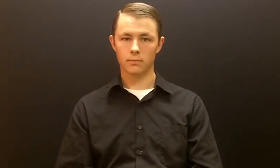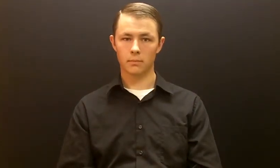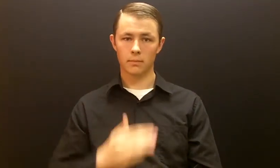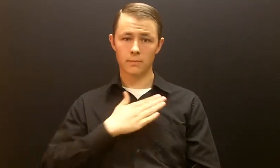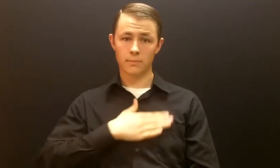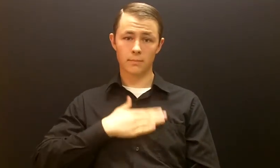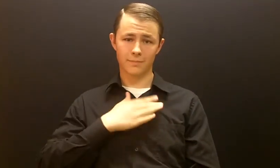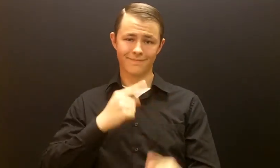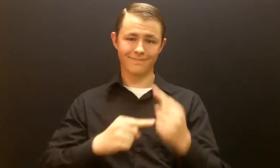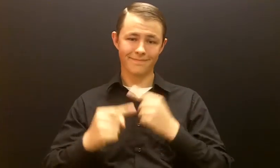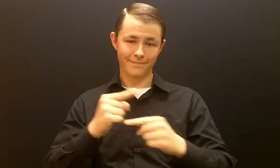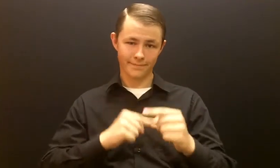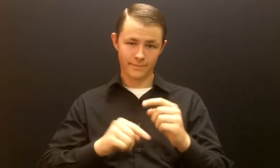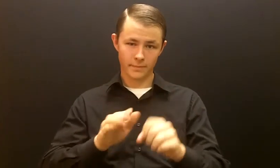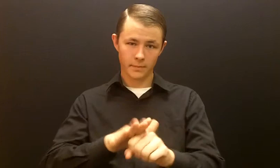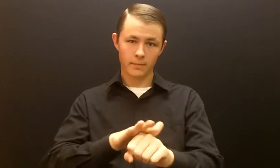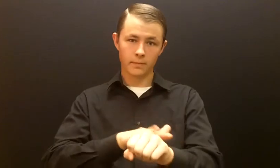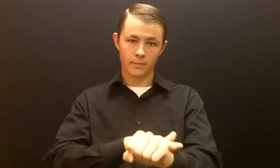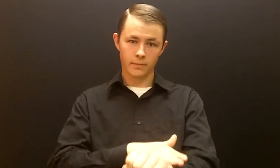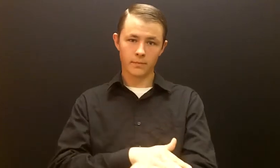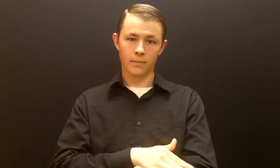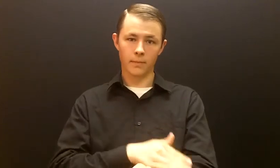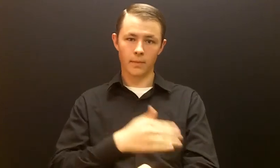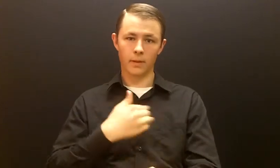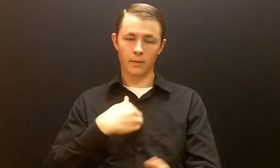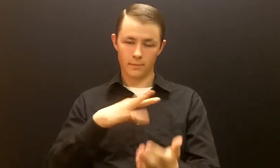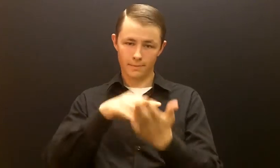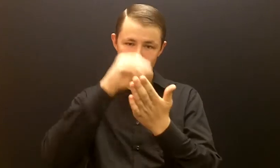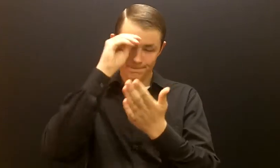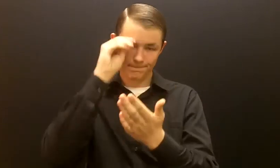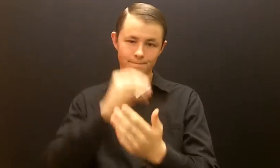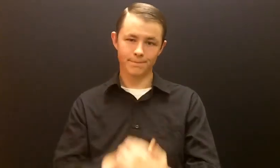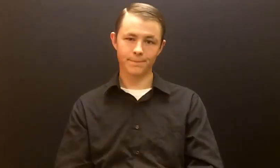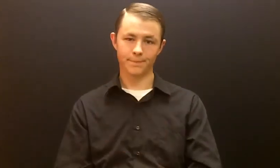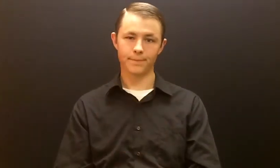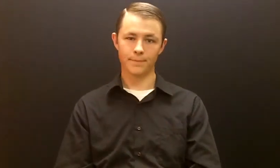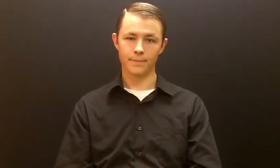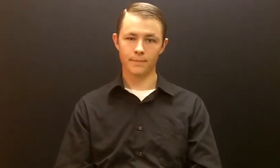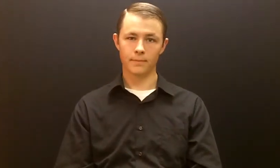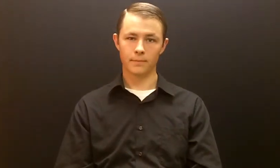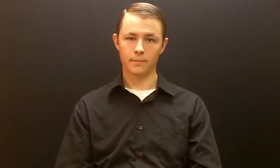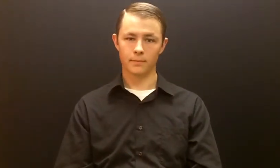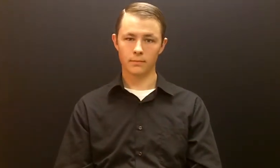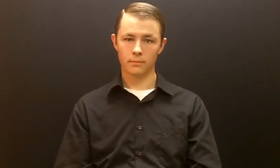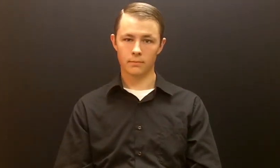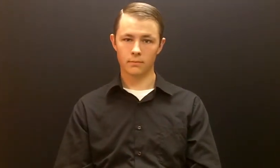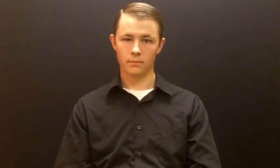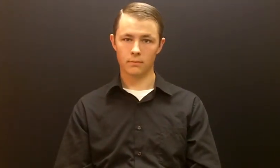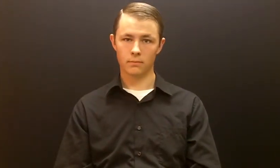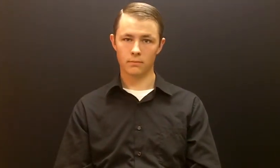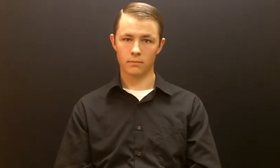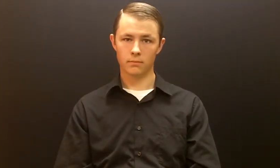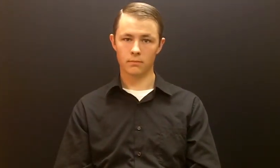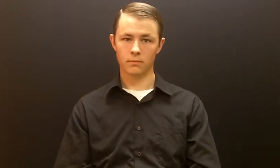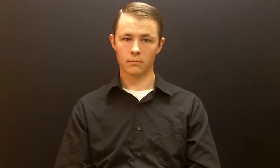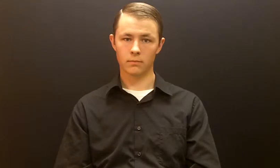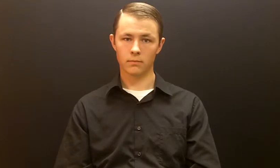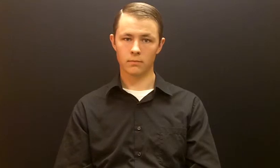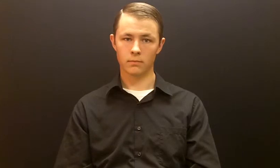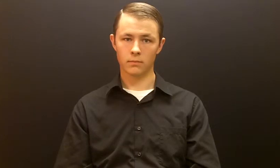Please sign slowly. I'm learning. Do you need a refill? And then, so you can